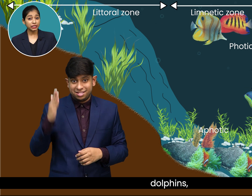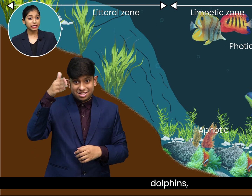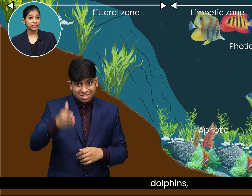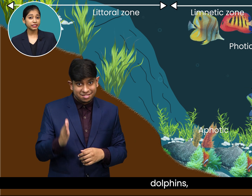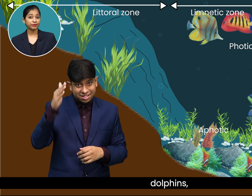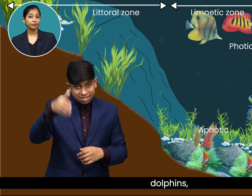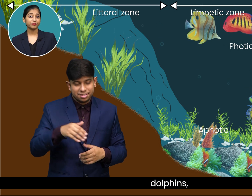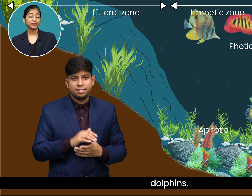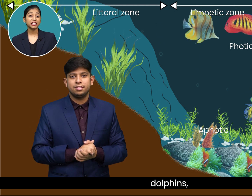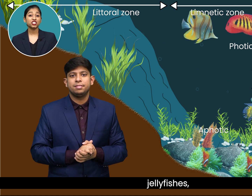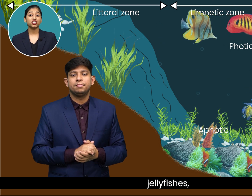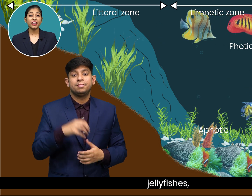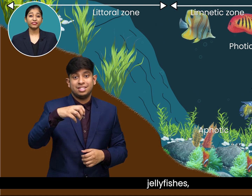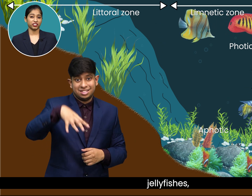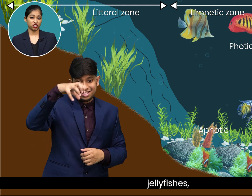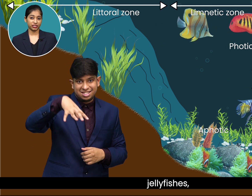dolphins,